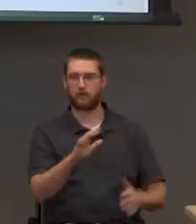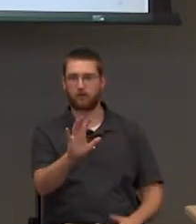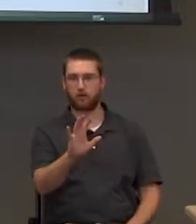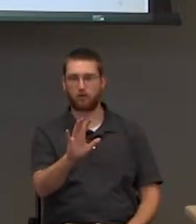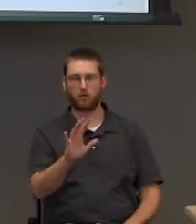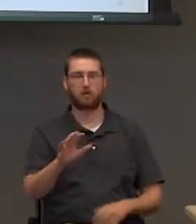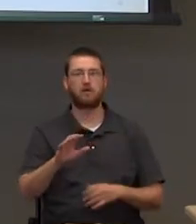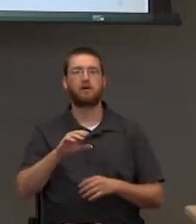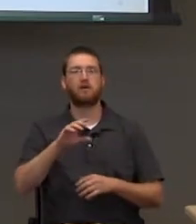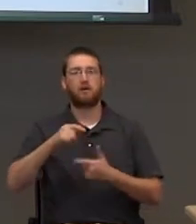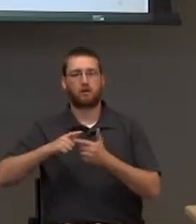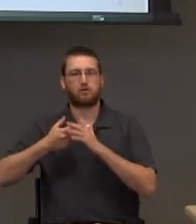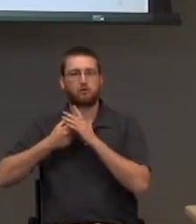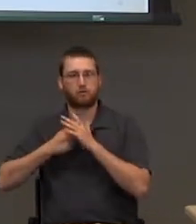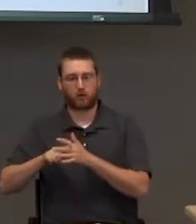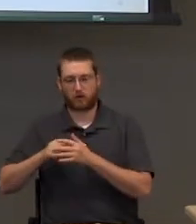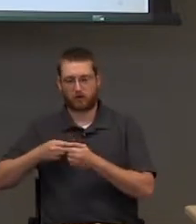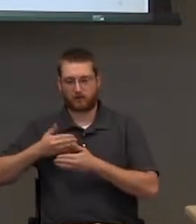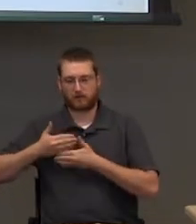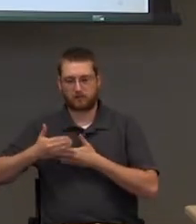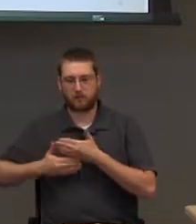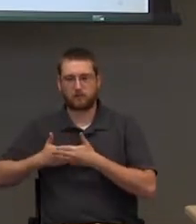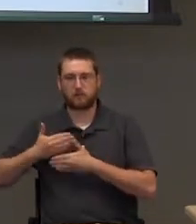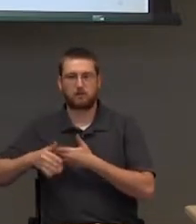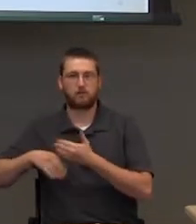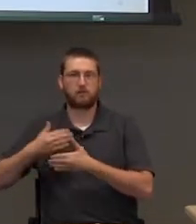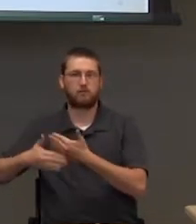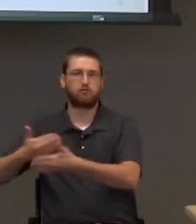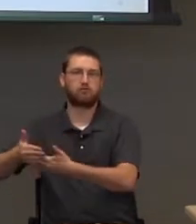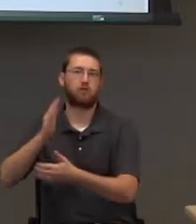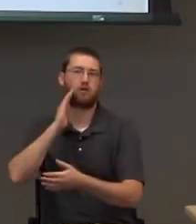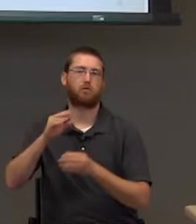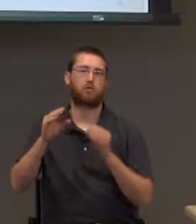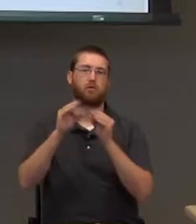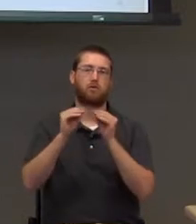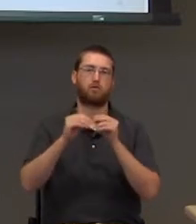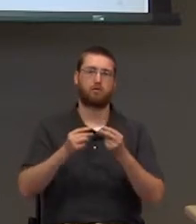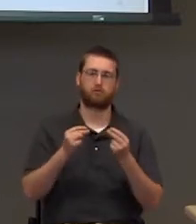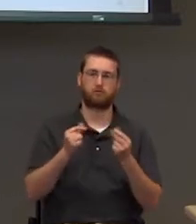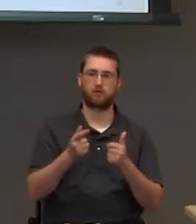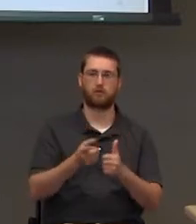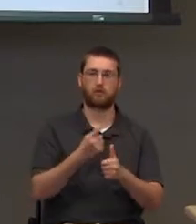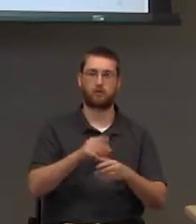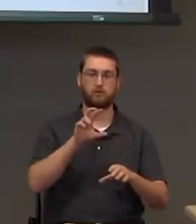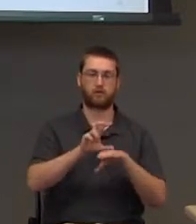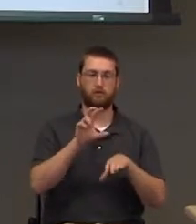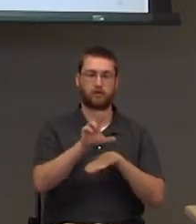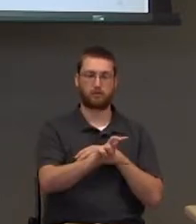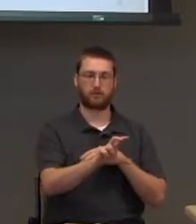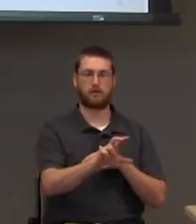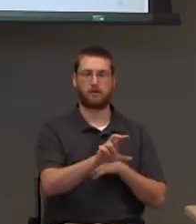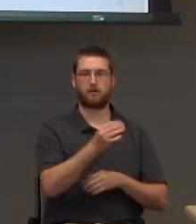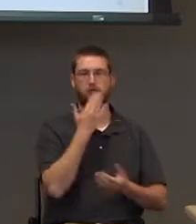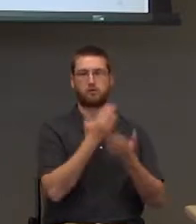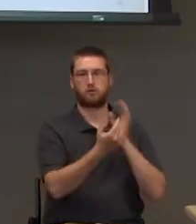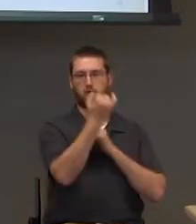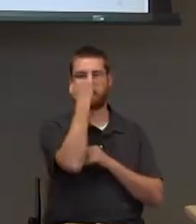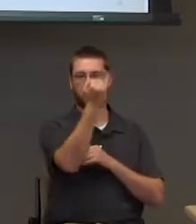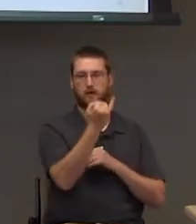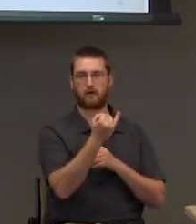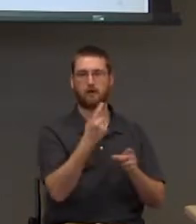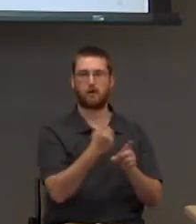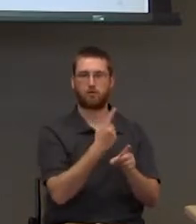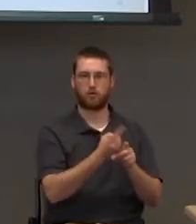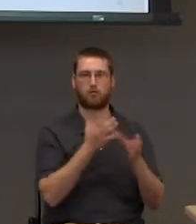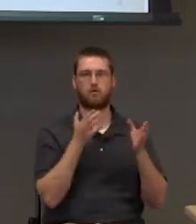next logical step and then we can talk later on down the line once we start proving our worth for that first investment. I think that's a very appropriate way to go, and I think it's a